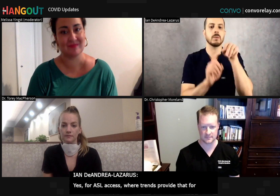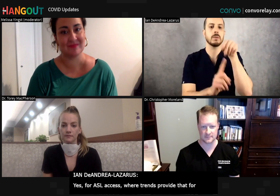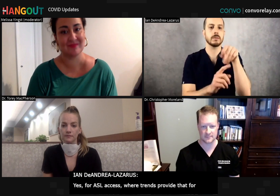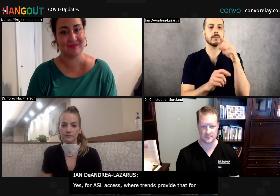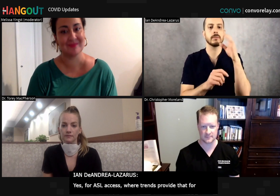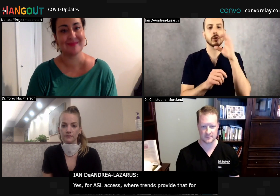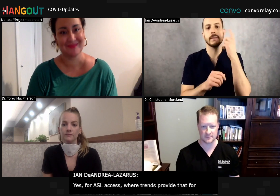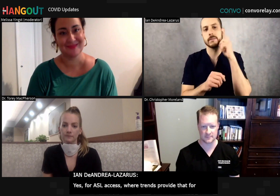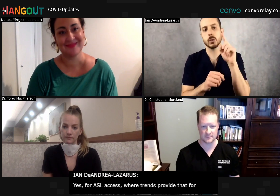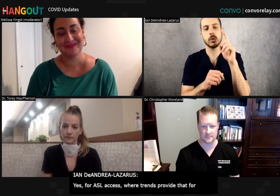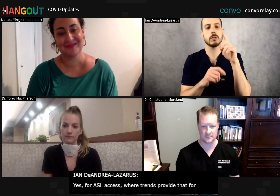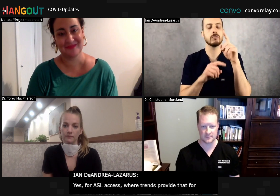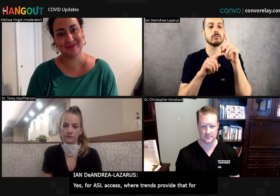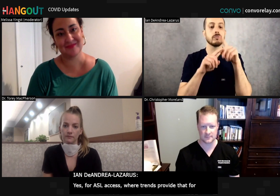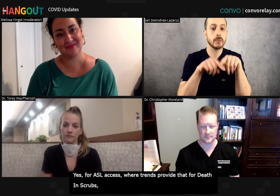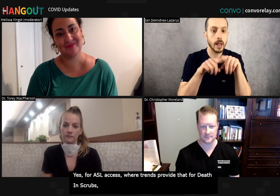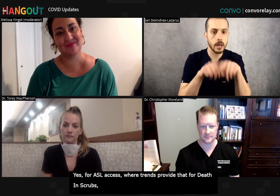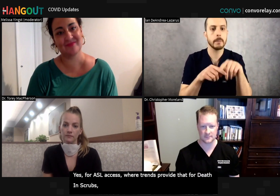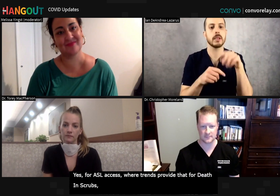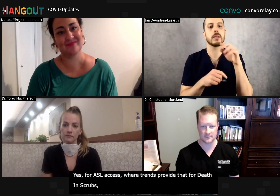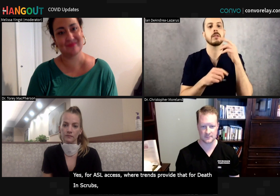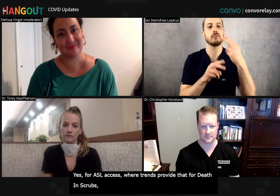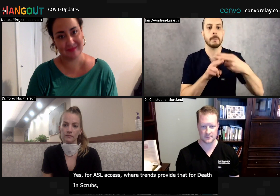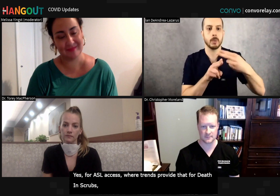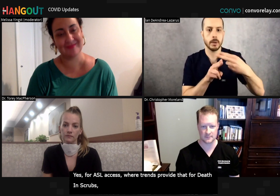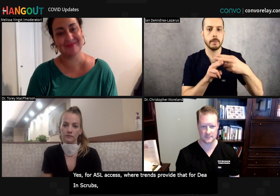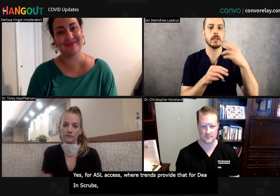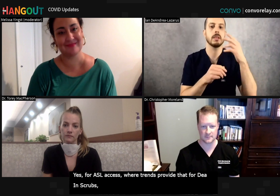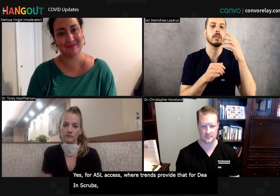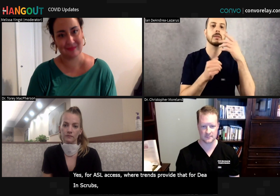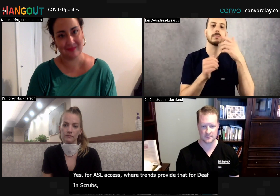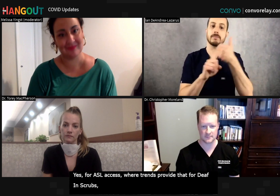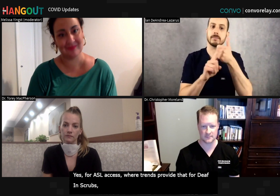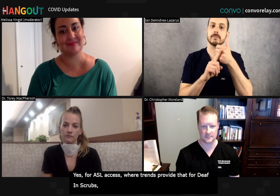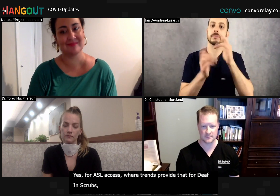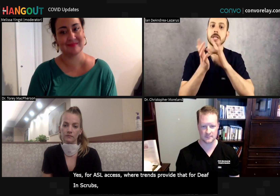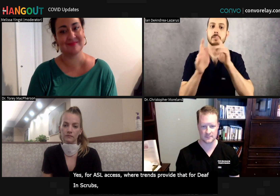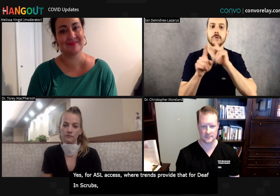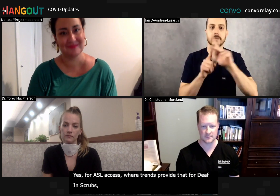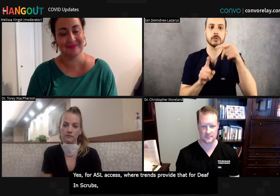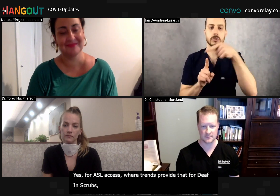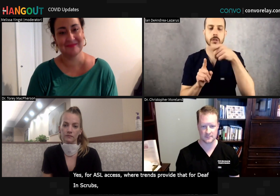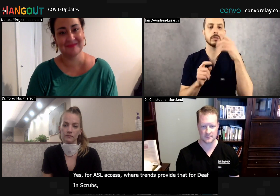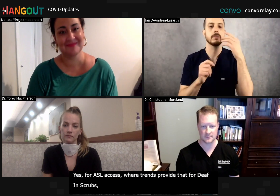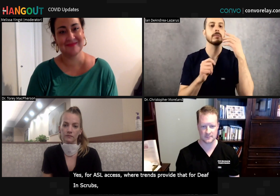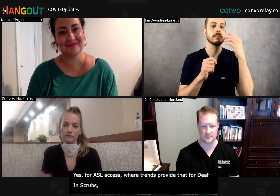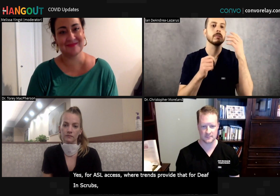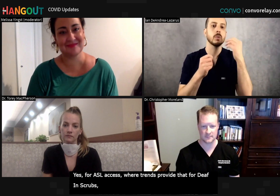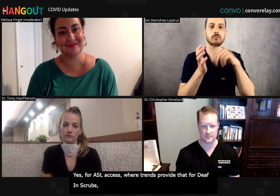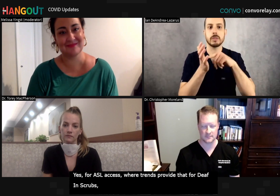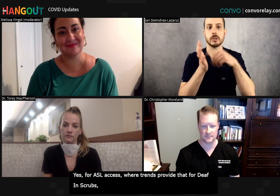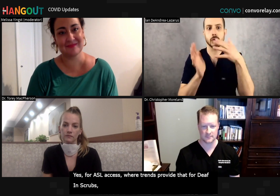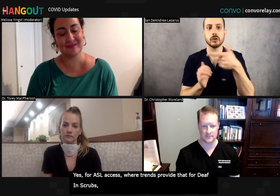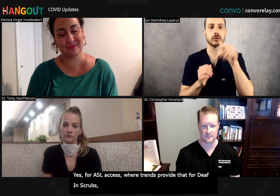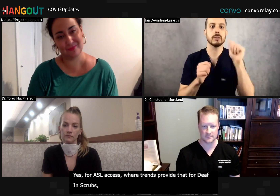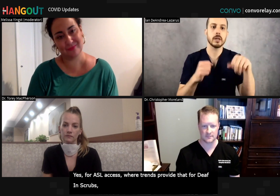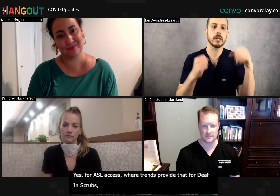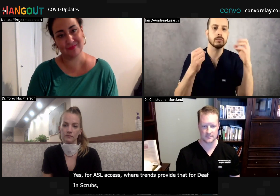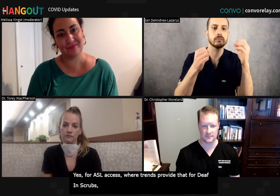language resources out there, so you can look to those. Look for things that are reliable and reputable, that are using medical professionals